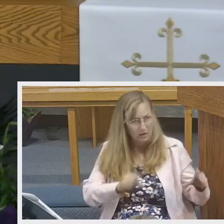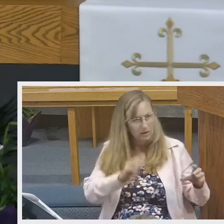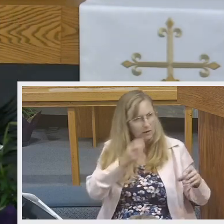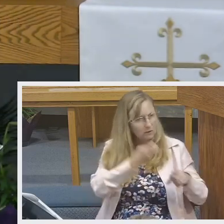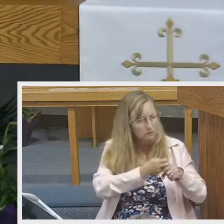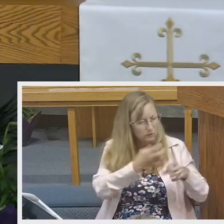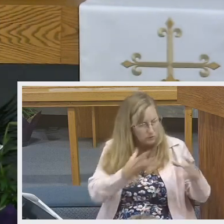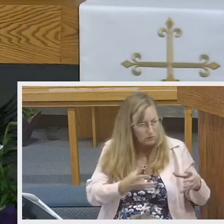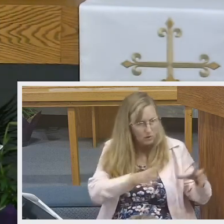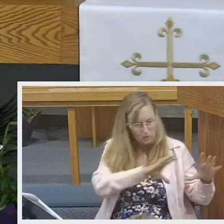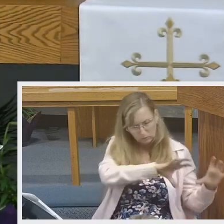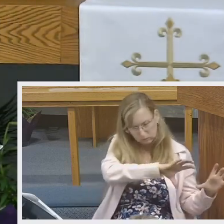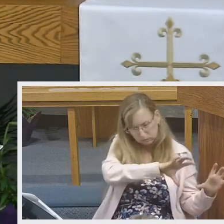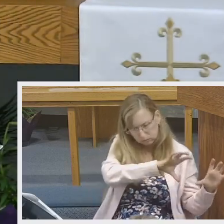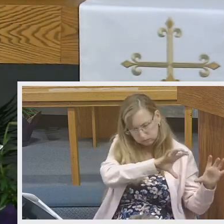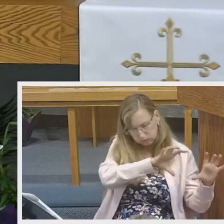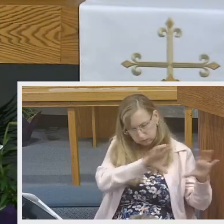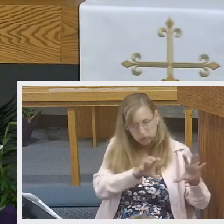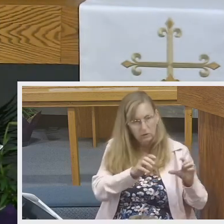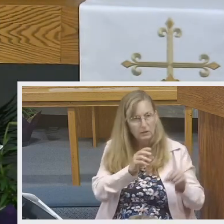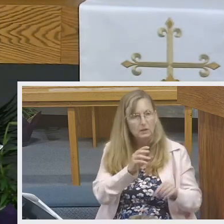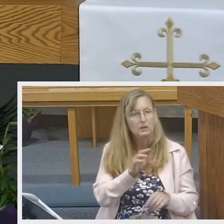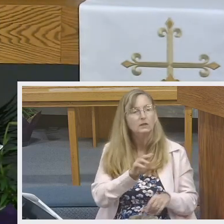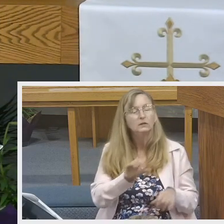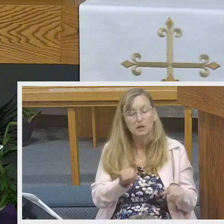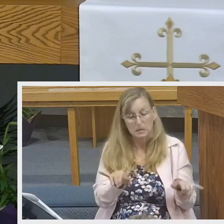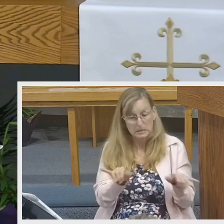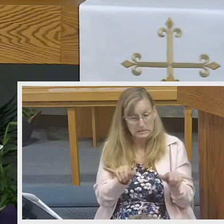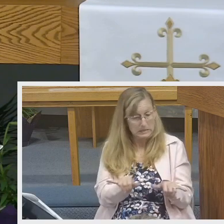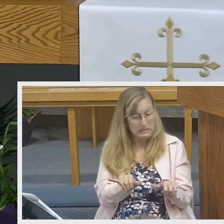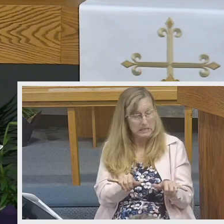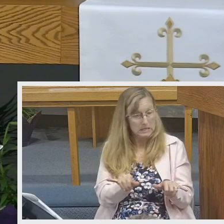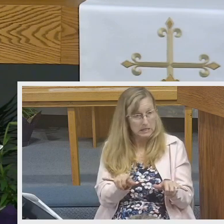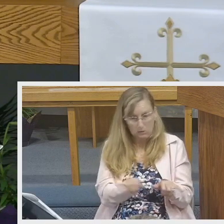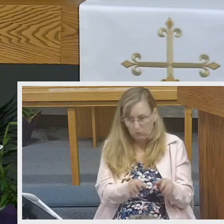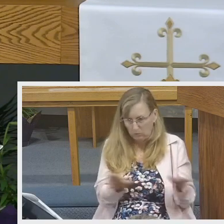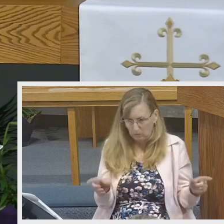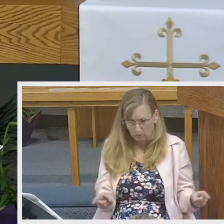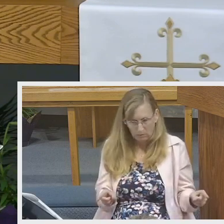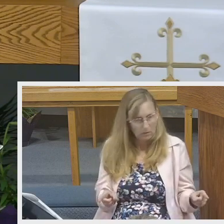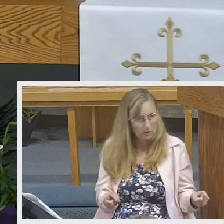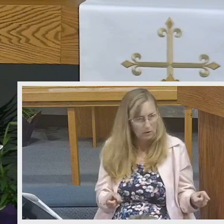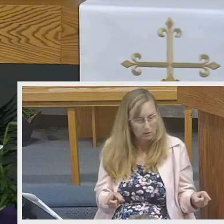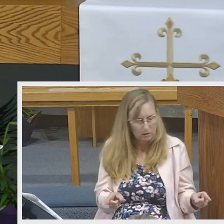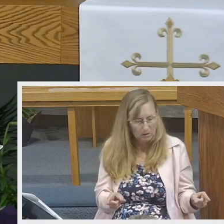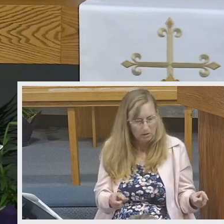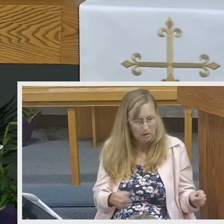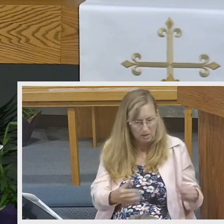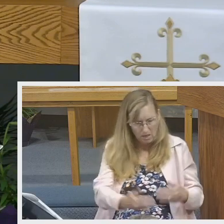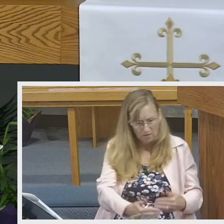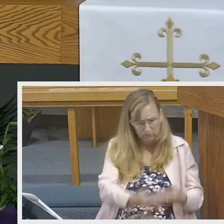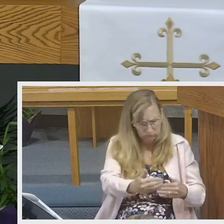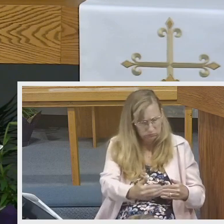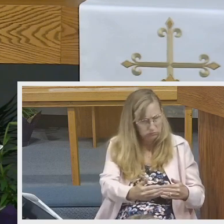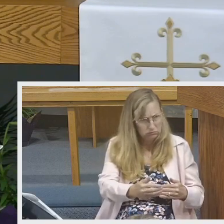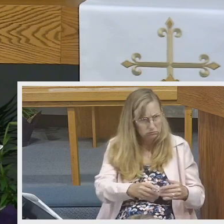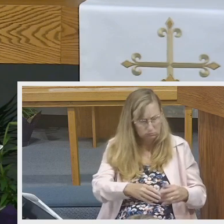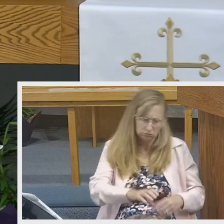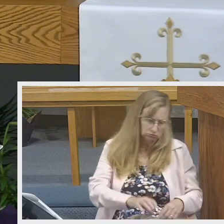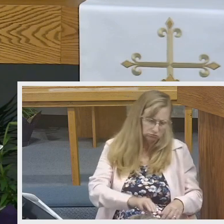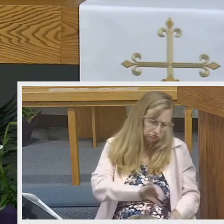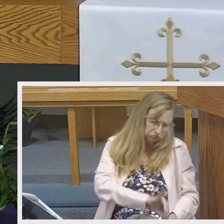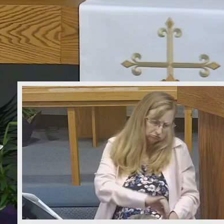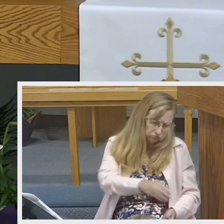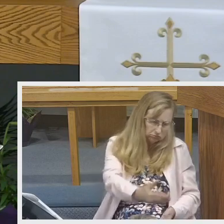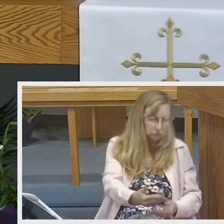this track is 12 inches wide. And it has a retaining wall 6 inches or so.